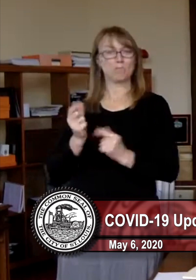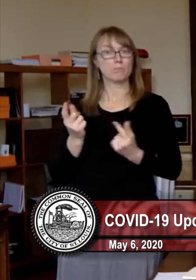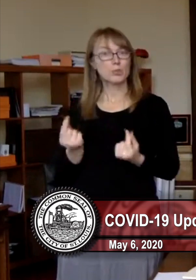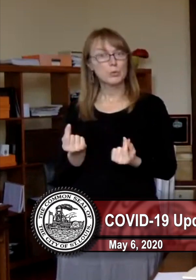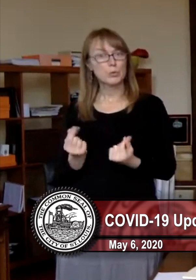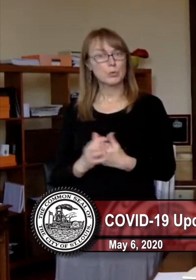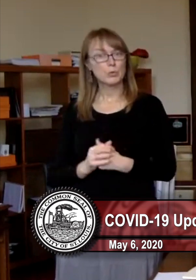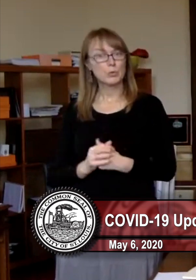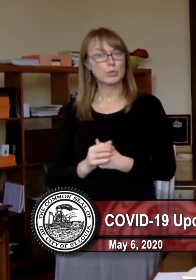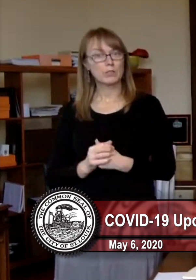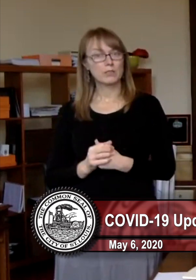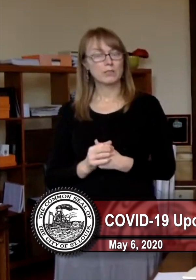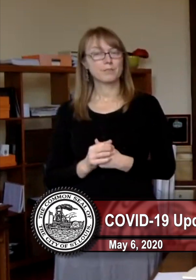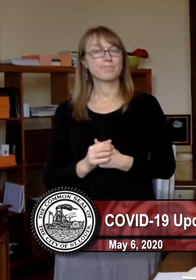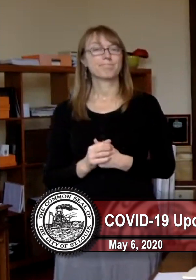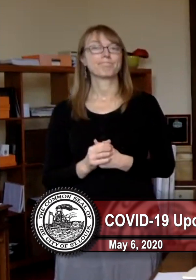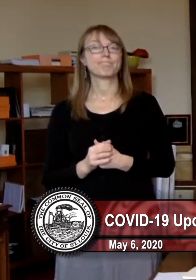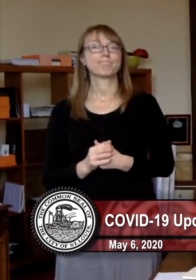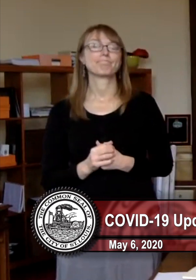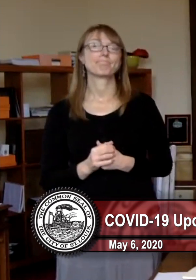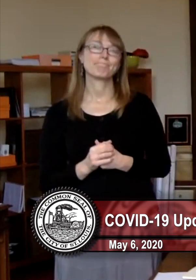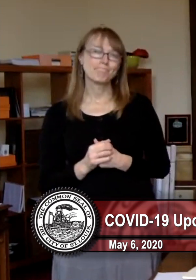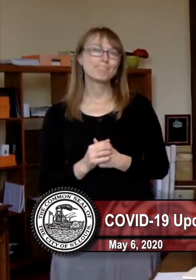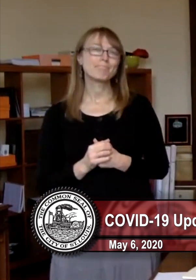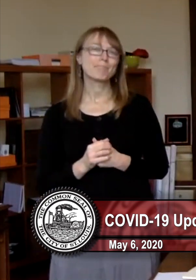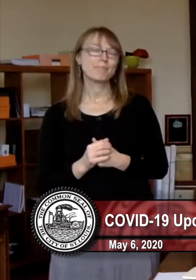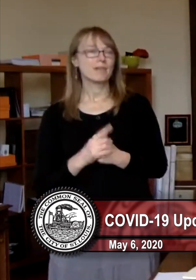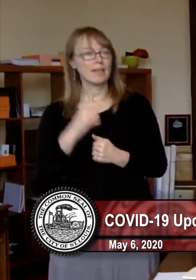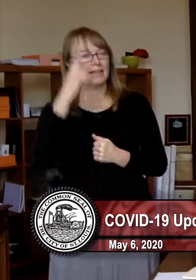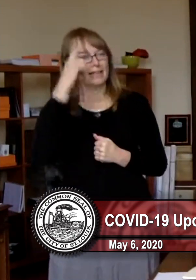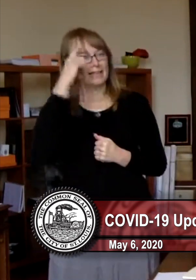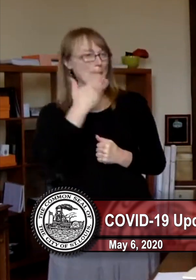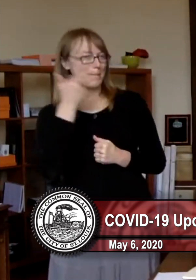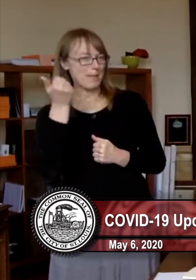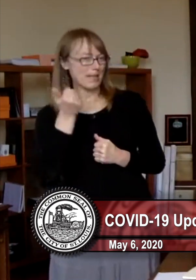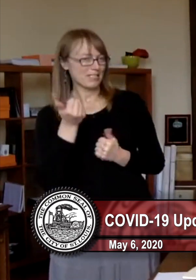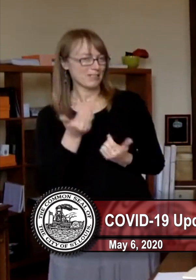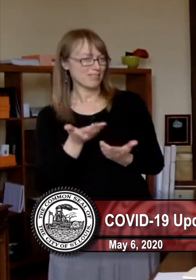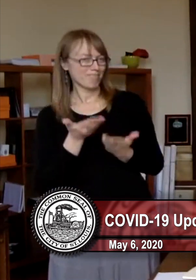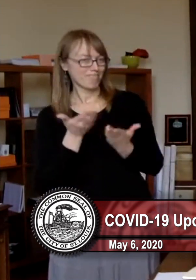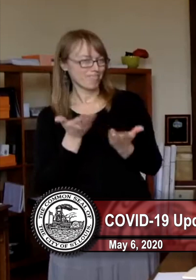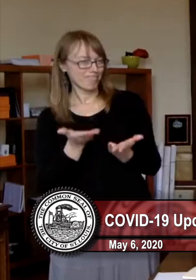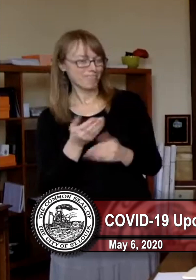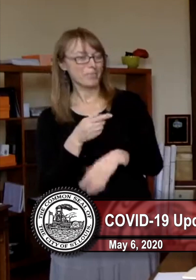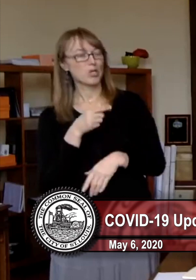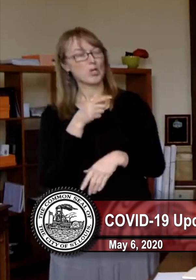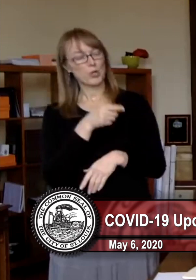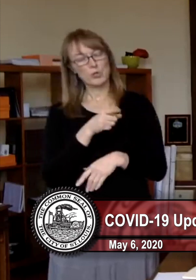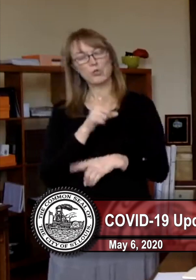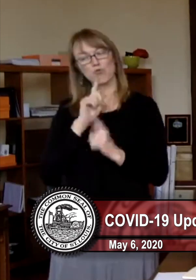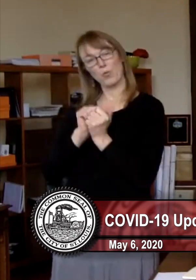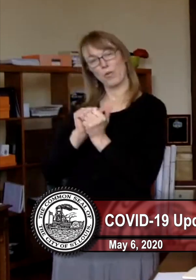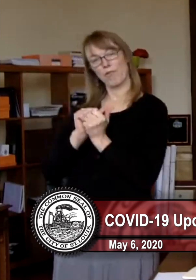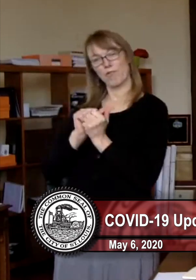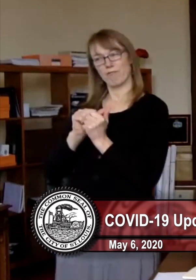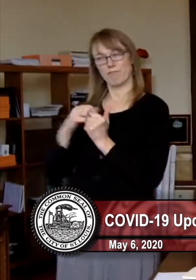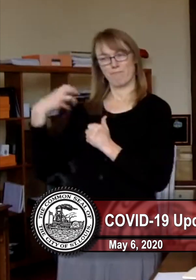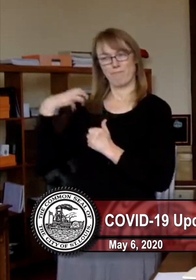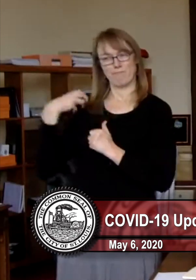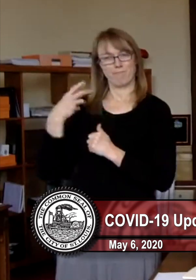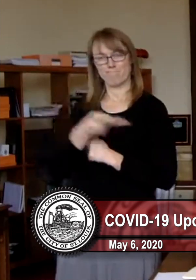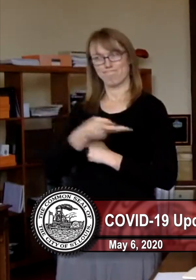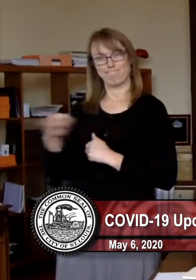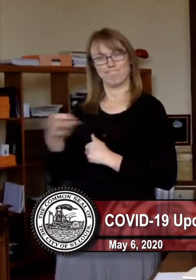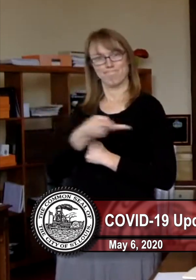Well, I think the best thing to do is to tell your employer. Say that people who